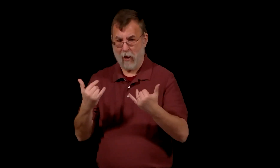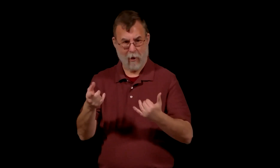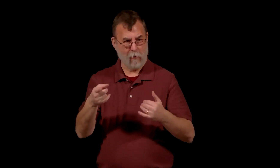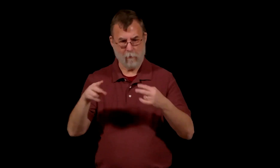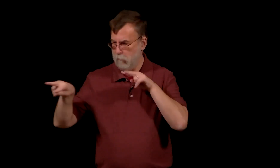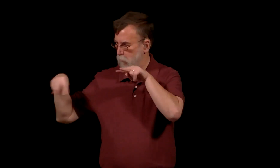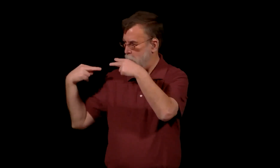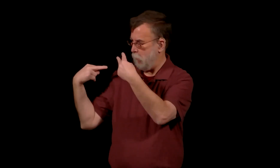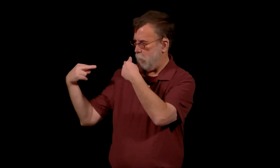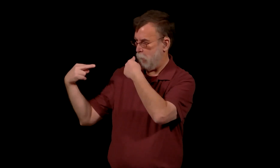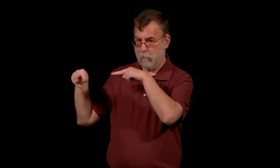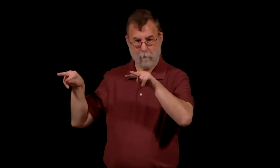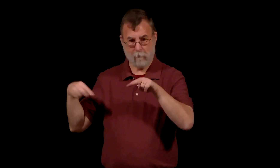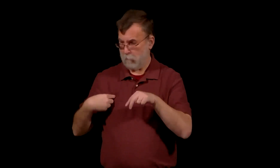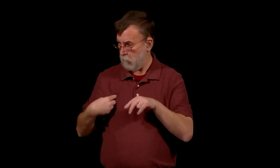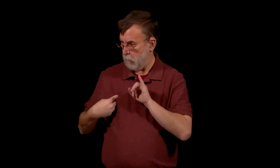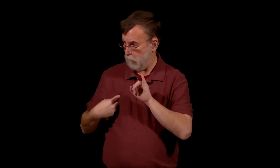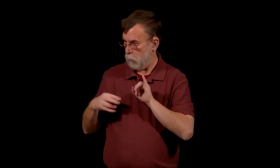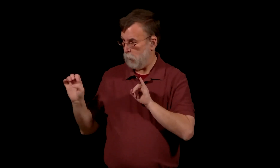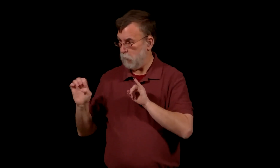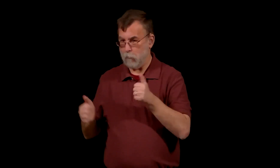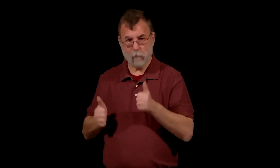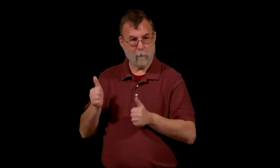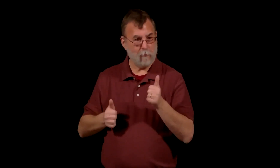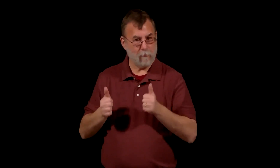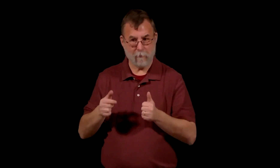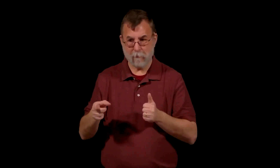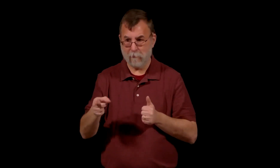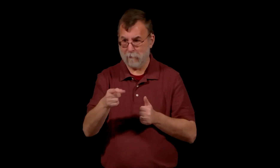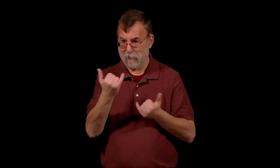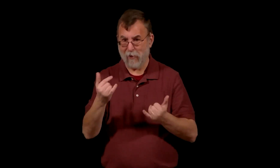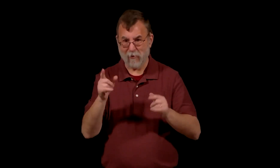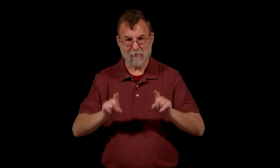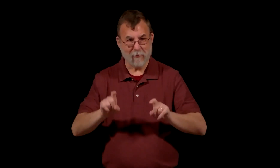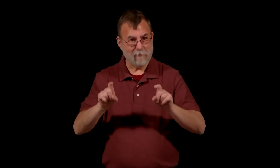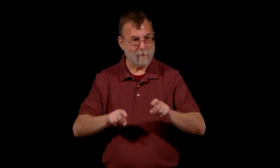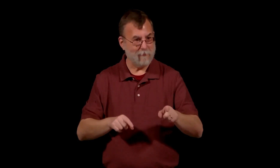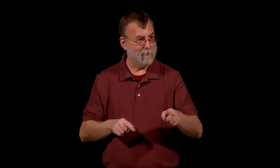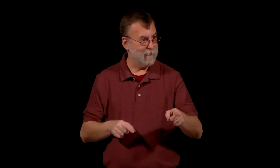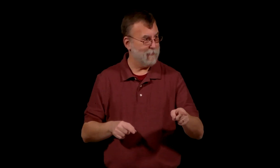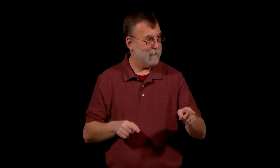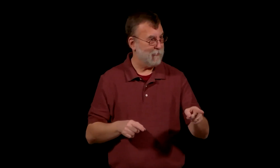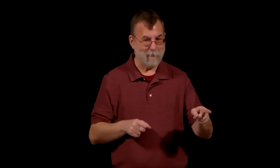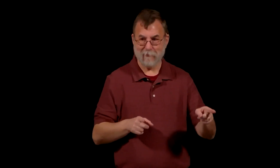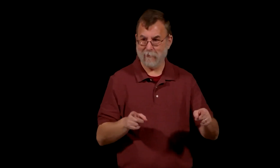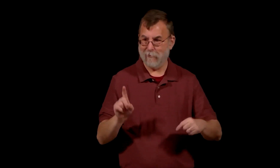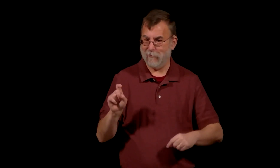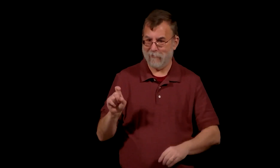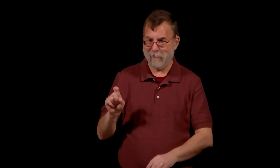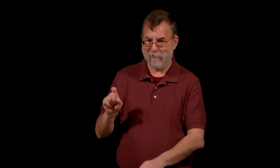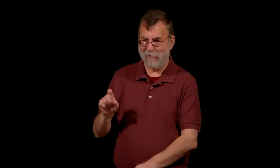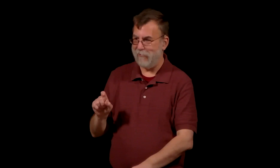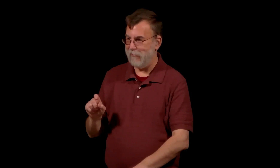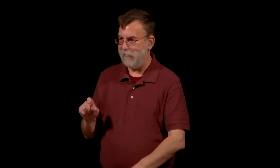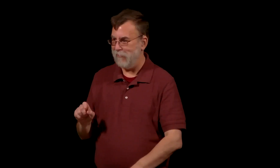probably understand. Okay, we look at each other. What am I? Extrovert, introvert, who are we? You're going to kind of test it, right?